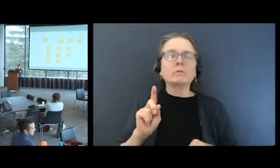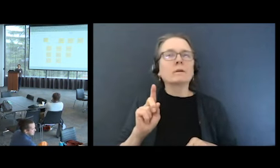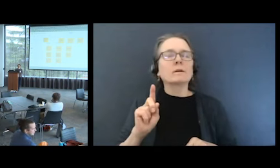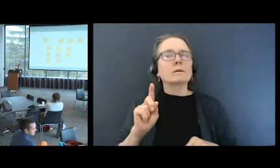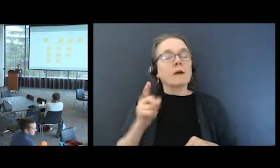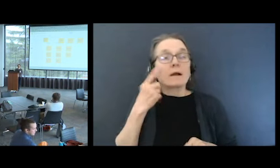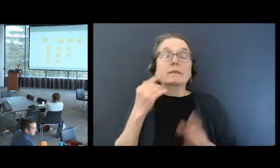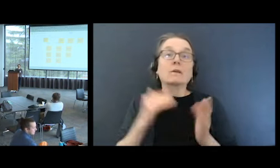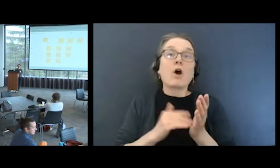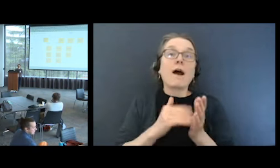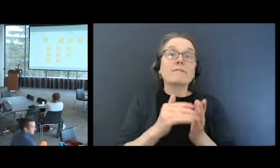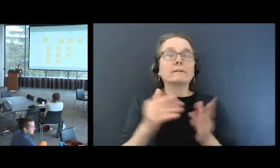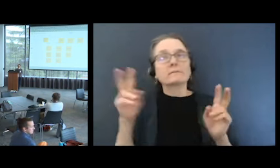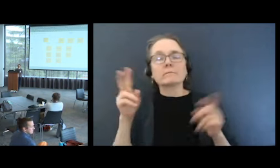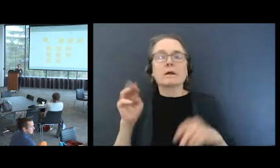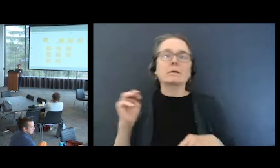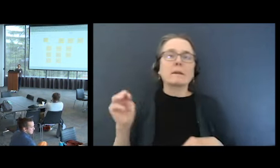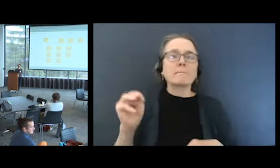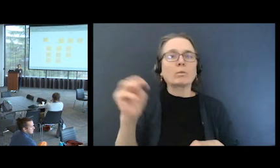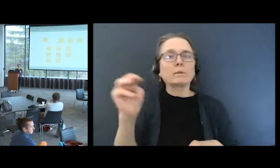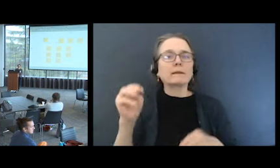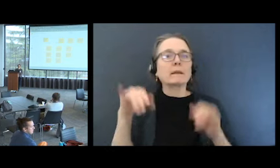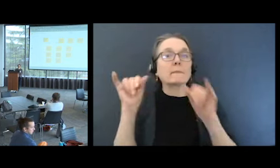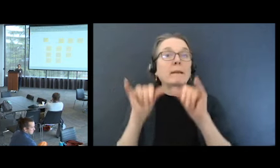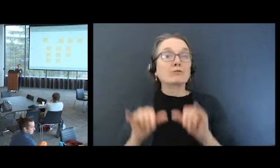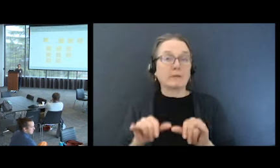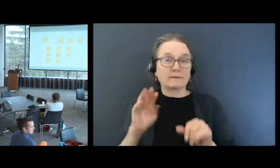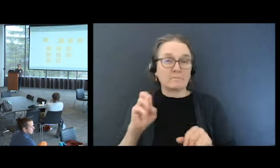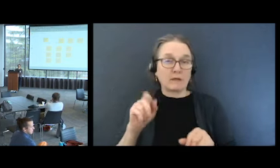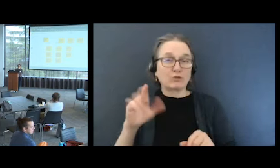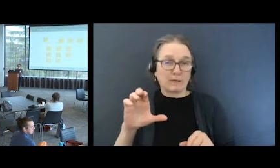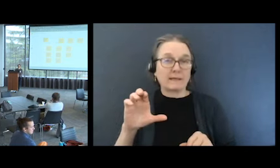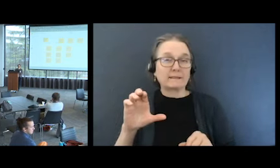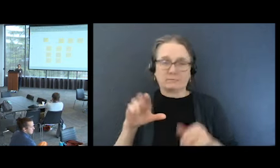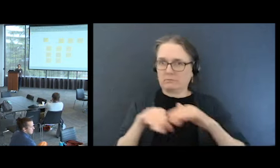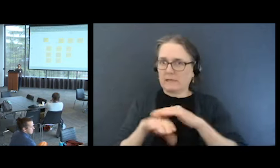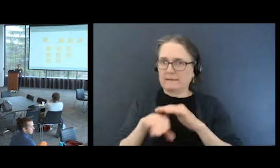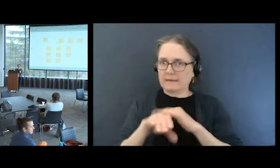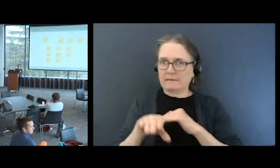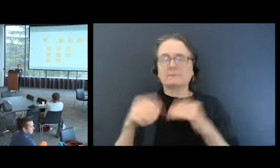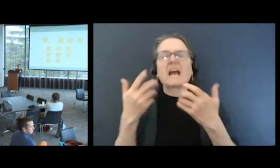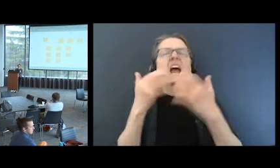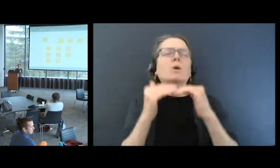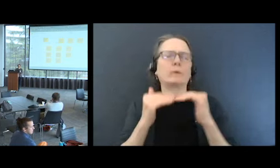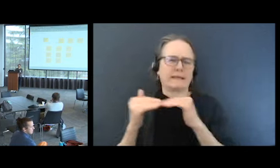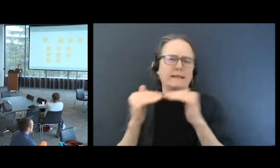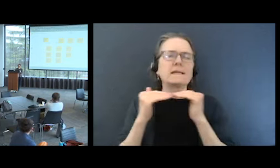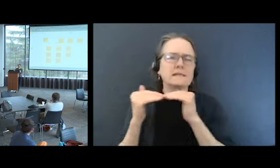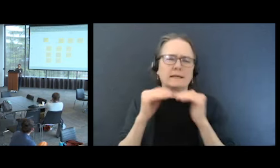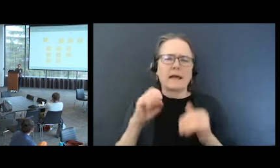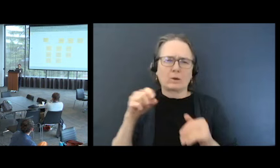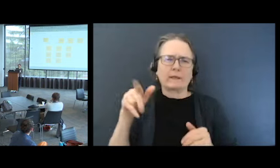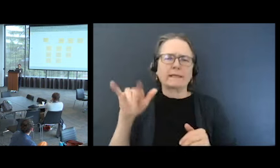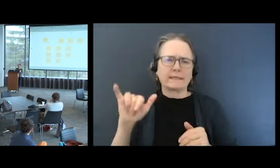mobility equity metrics that we look at is access to jobs and ladders of opportunity grants, and all the discretionary grant programs look at like how are you